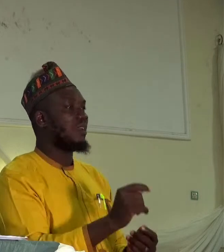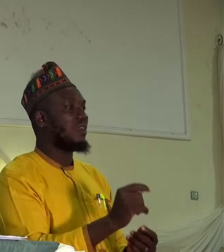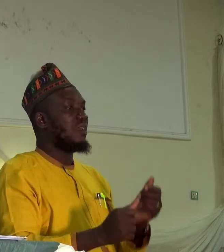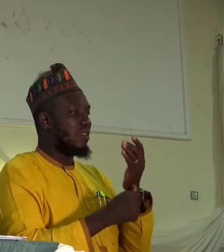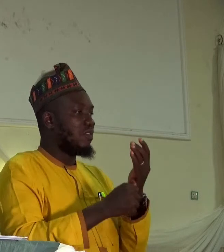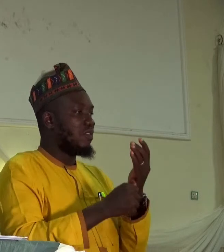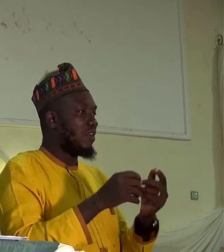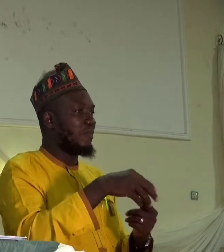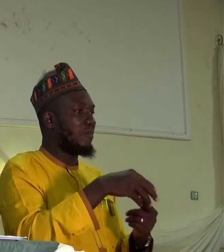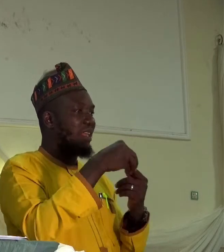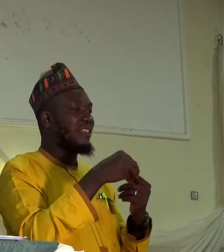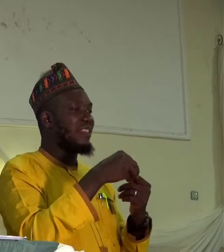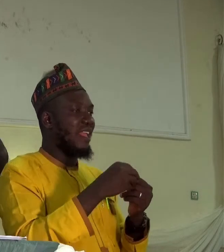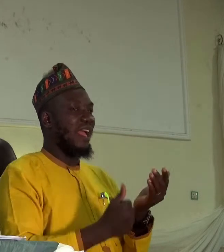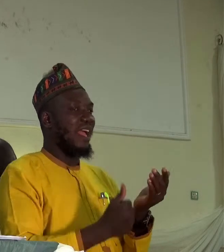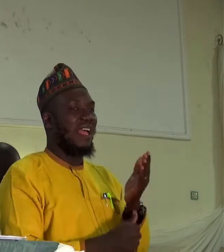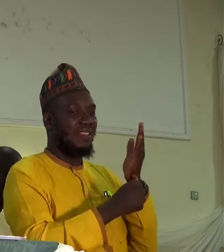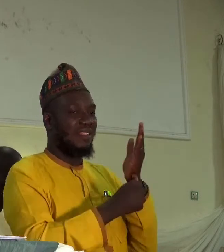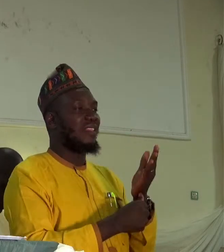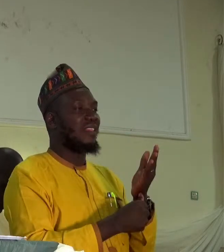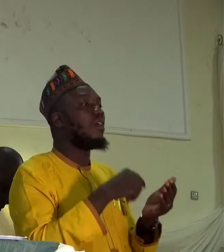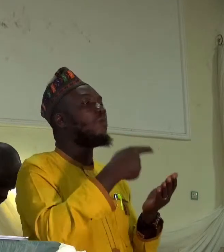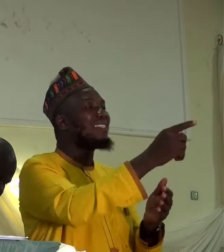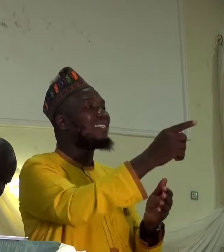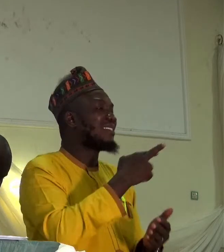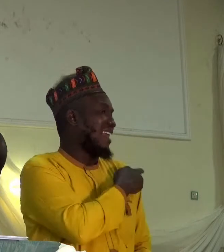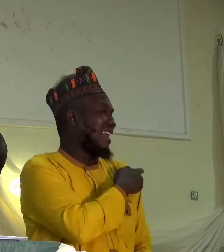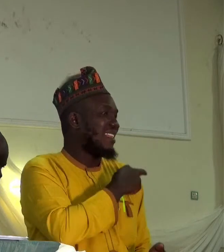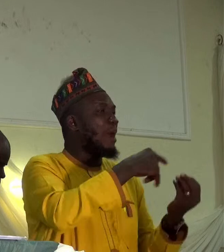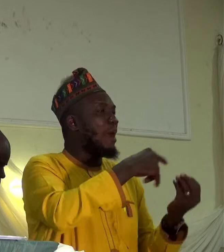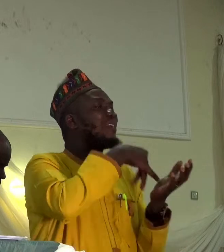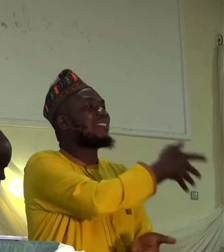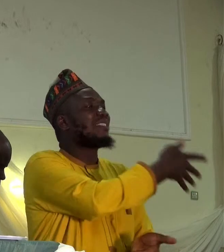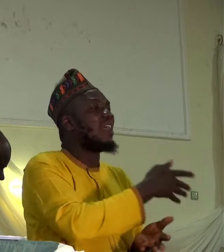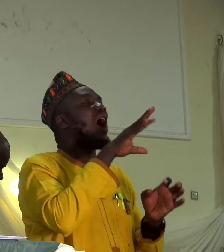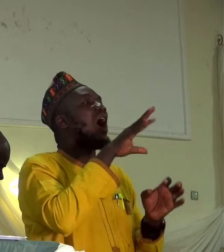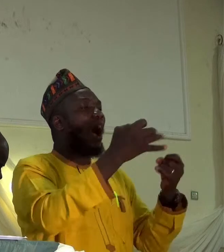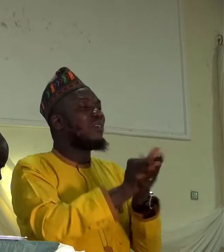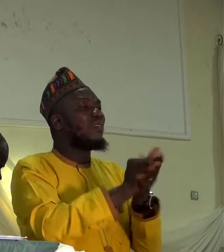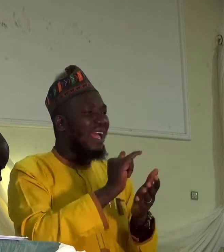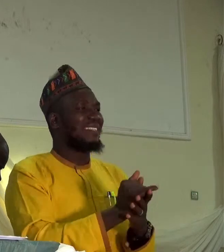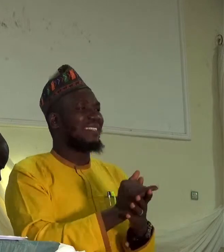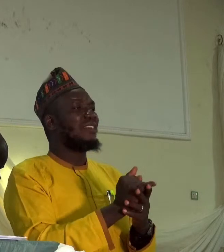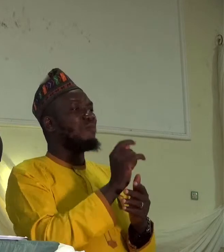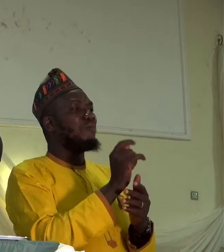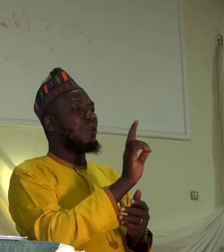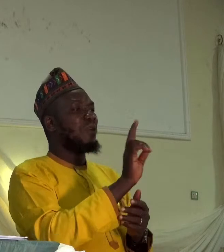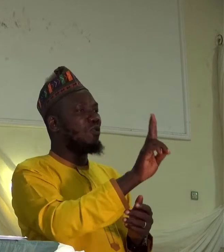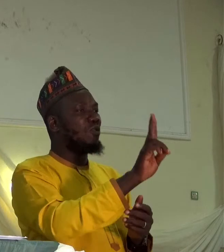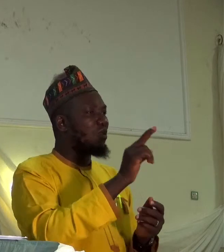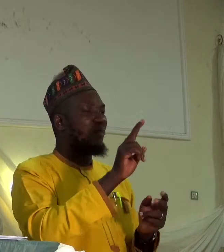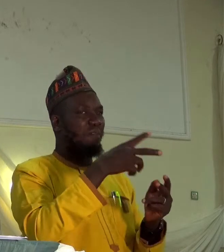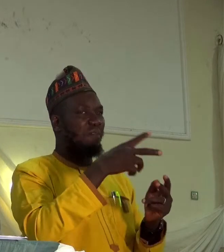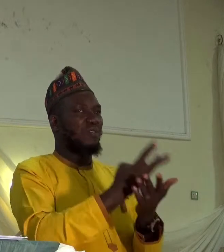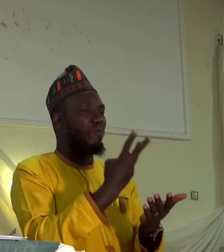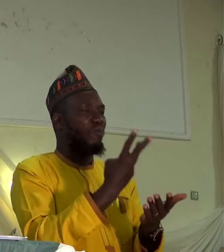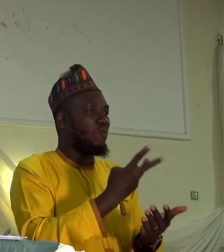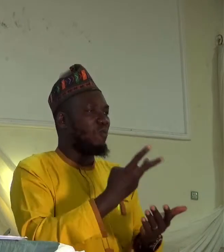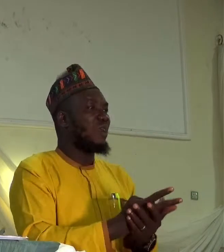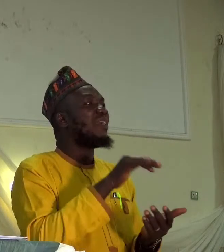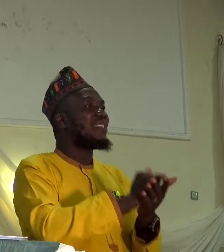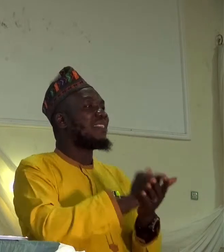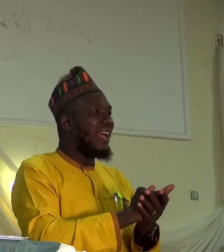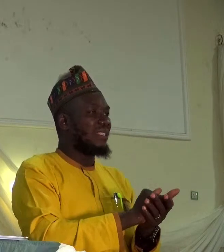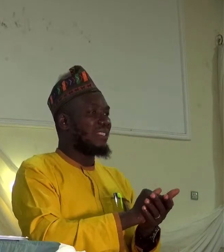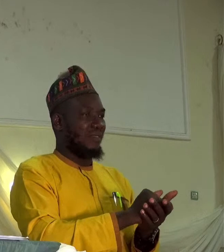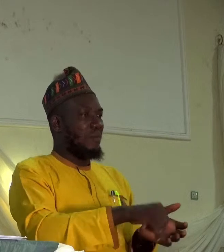assistant. Hey, I'm a what is the rationale behind all this? How would they function effectively well? Ibo ni prudence ti come in be